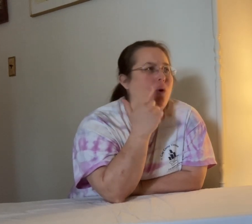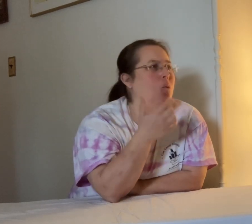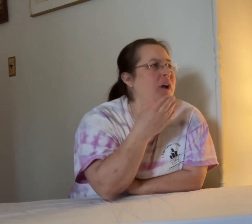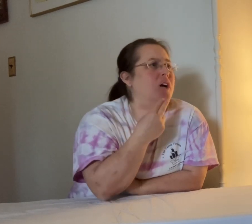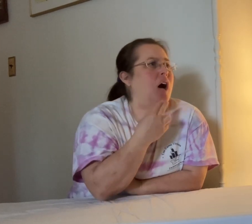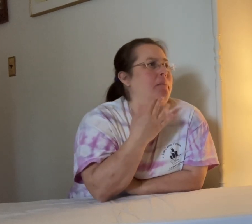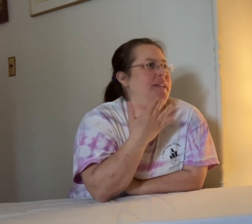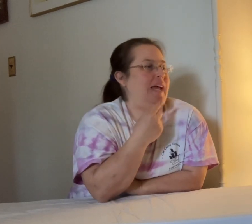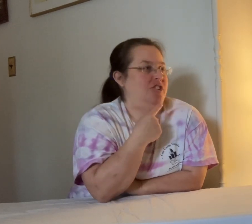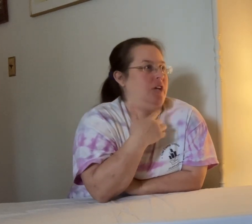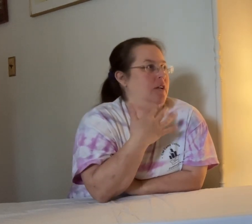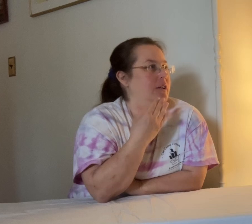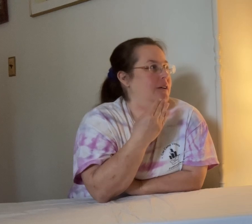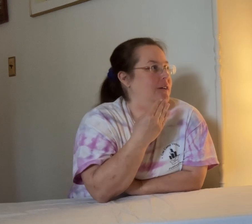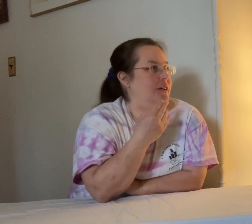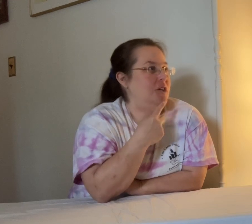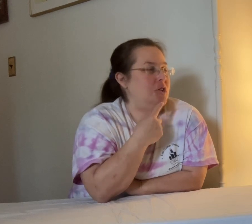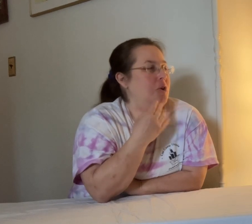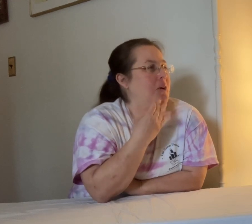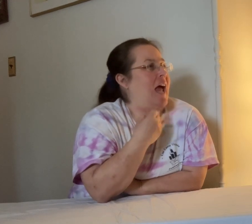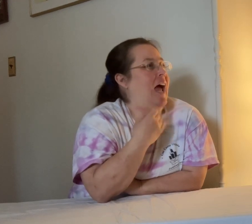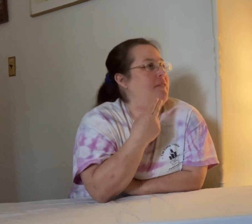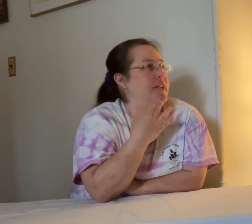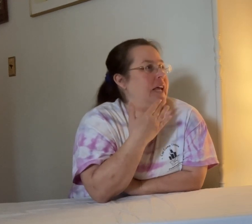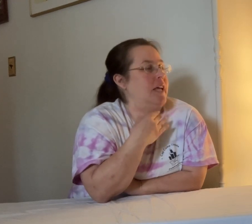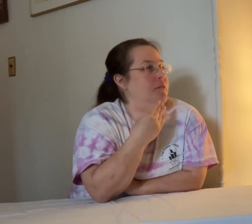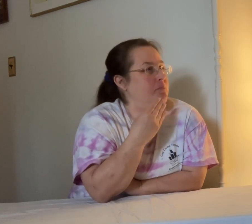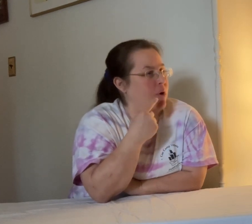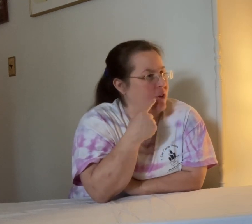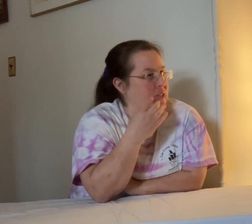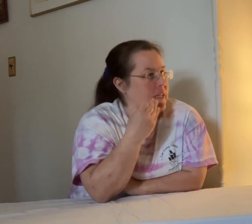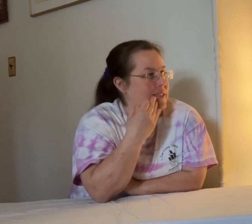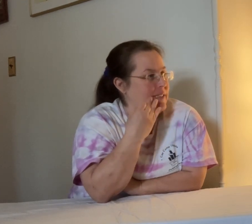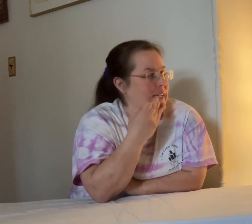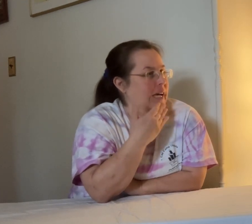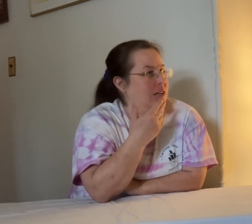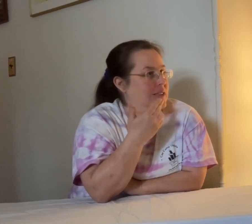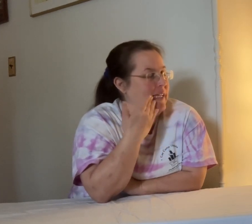What accommodation? You don't have an in-person CLT.